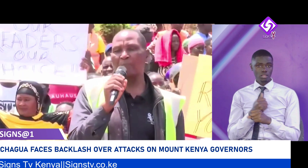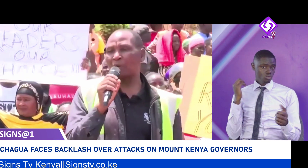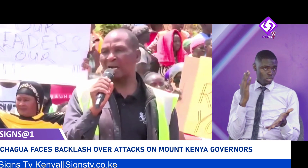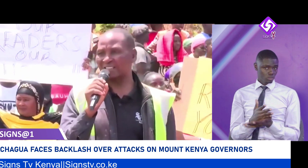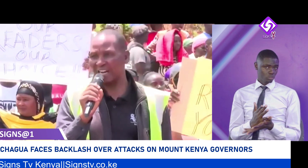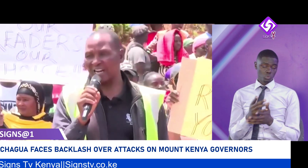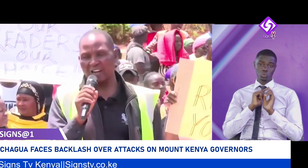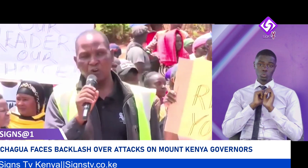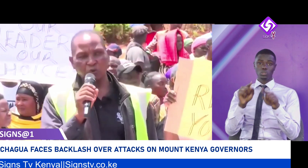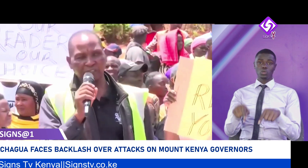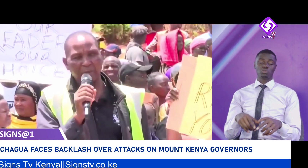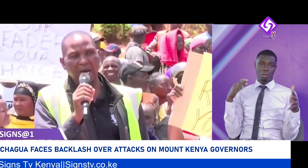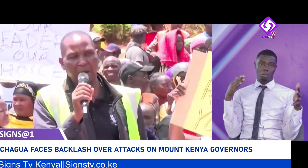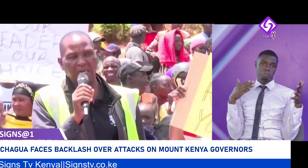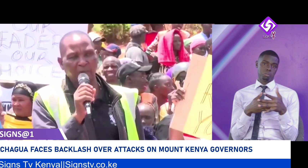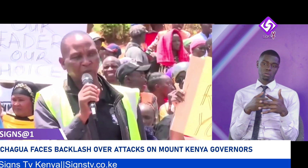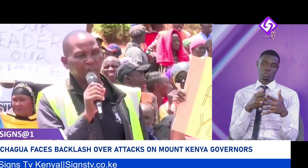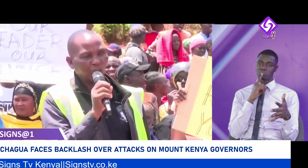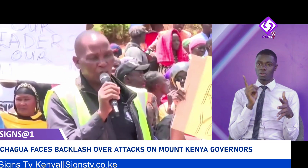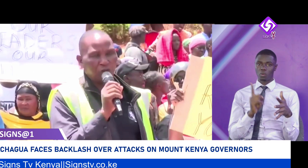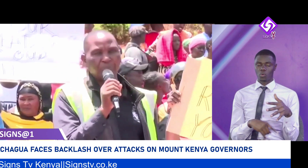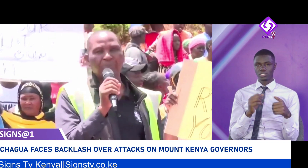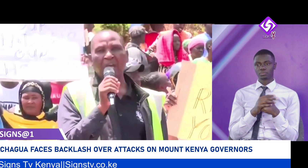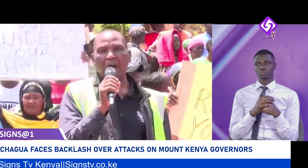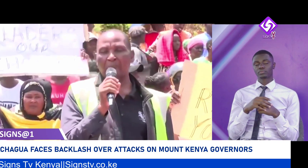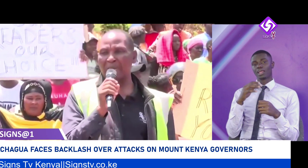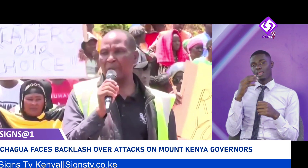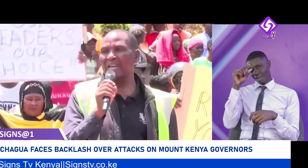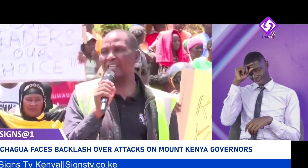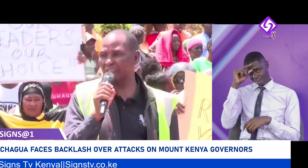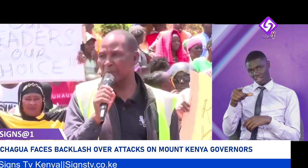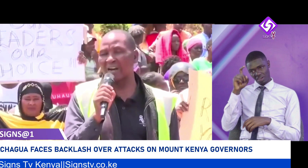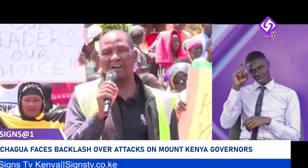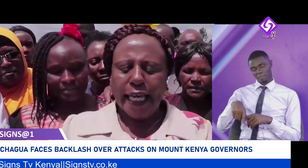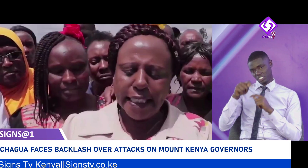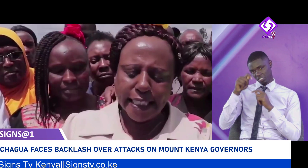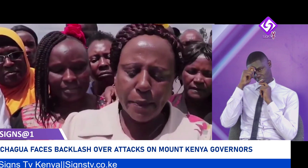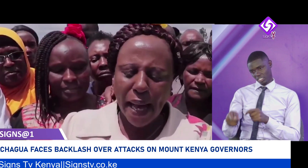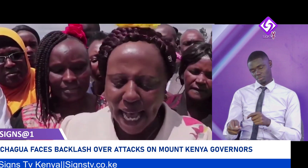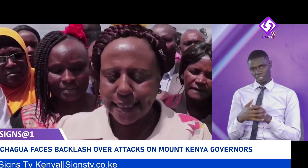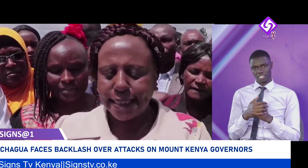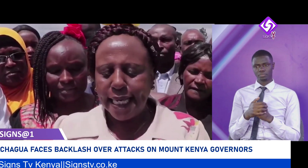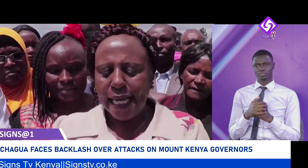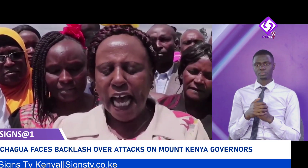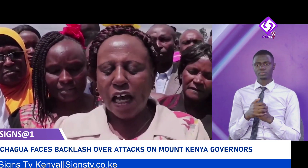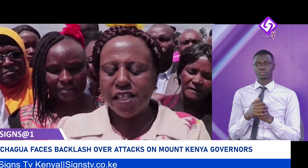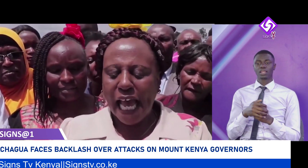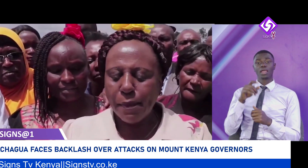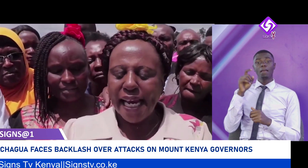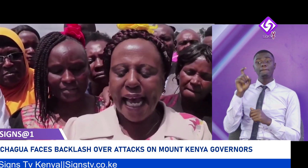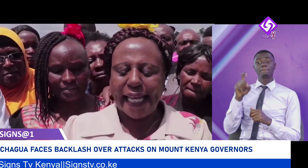hapa kukataa kusema gavana wetu Waiguru apewe heshima. His remarks have time and